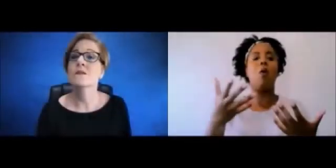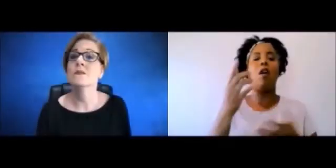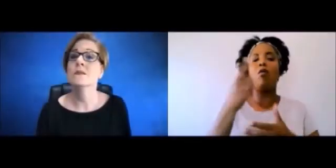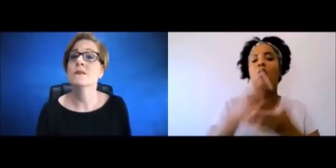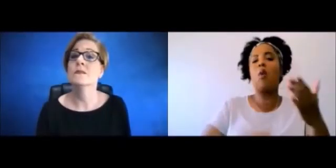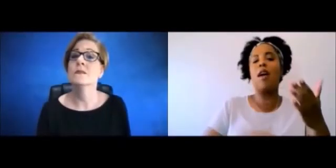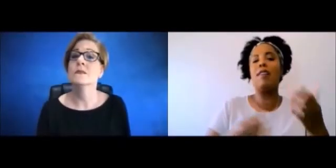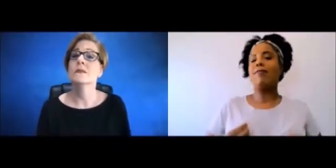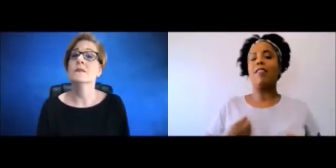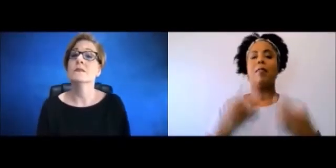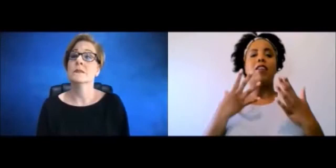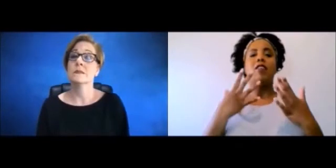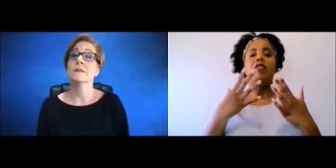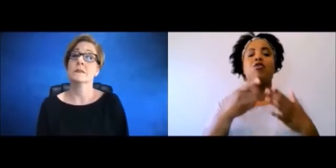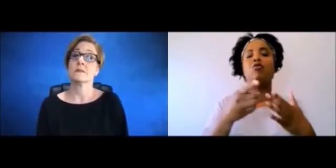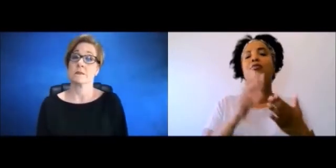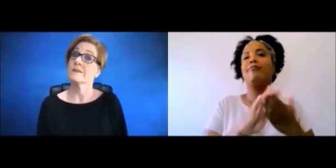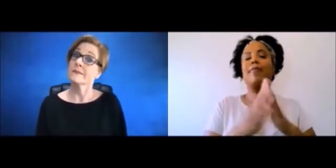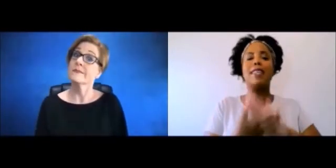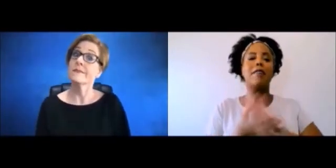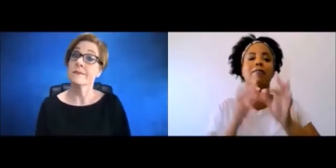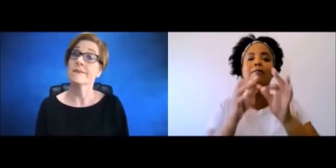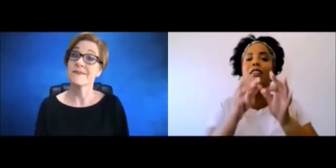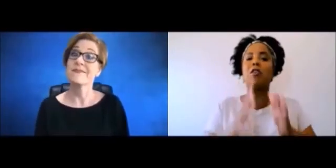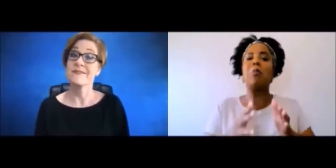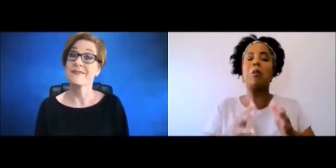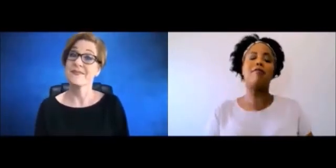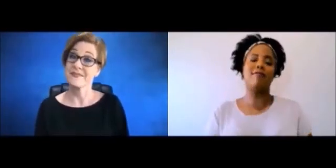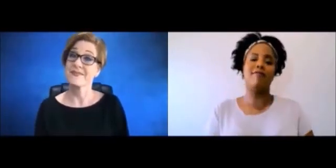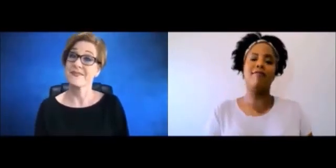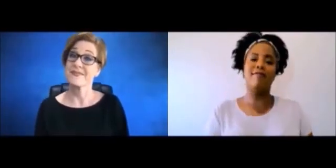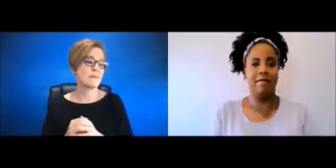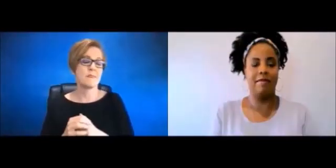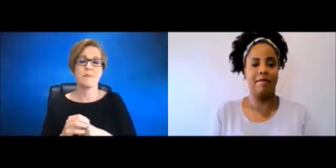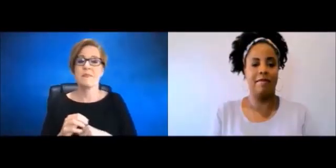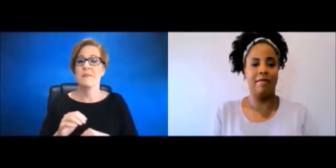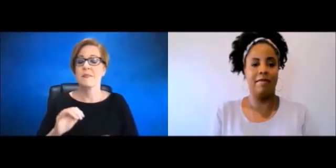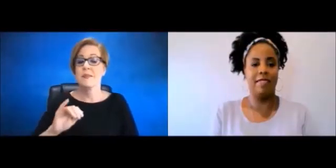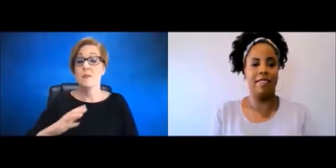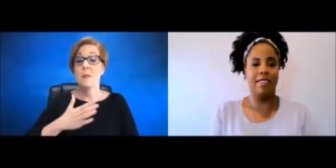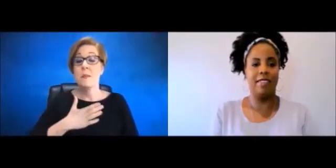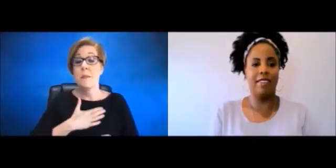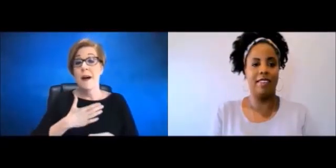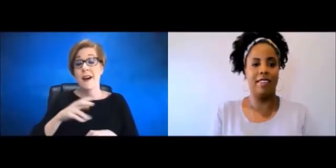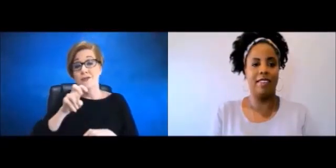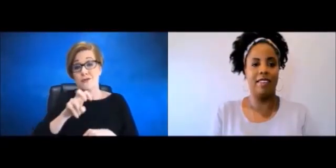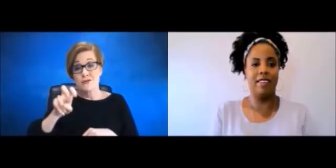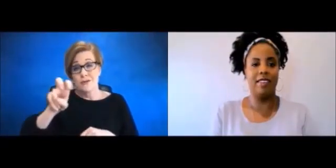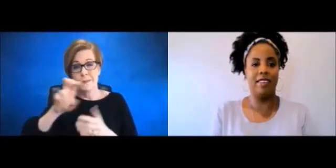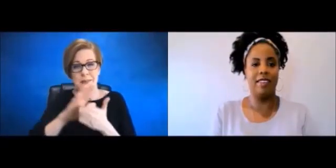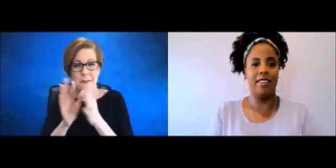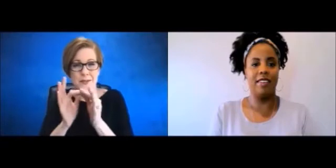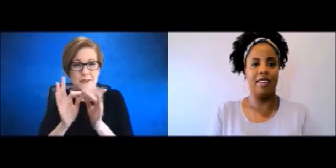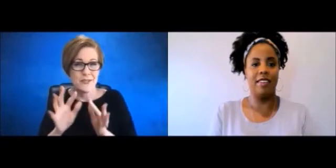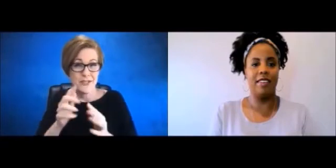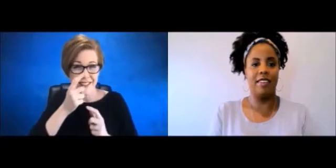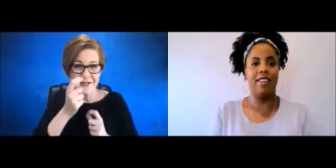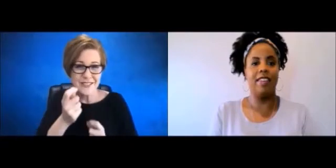Who or what inspired you to become an interpreter? My journey to become an interpreter